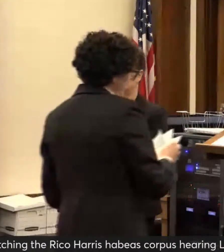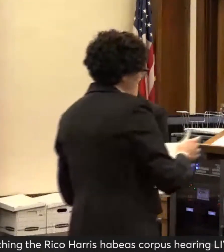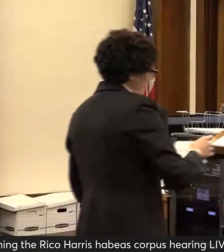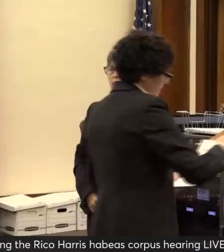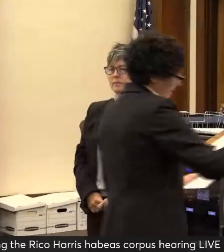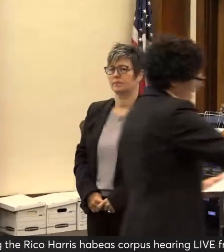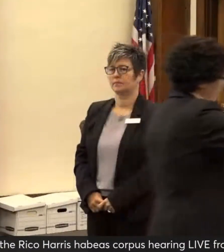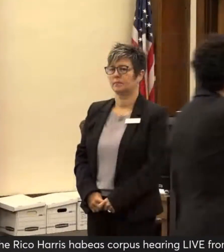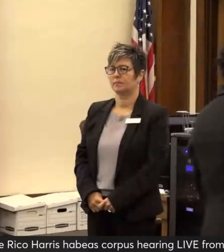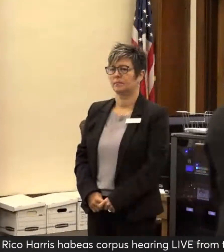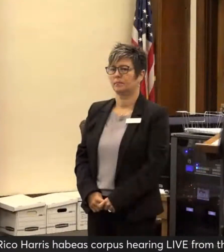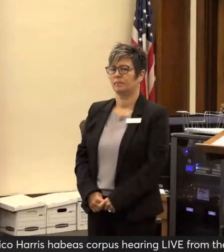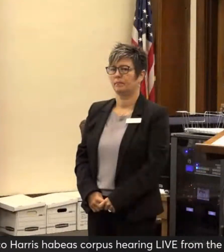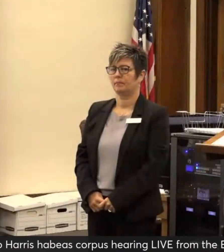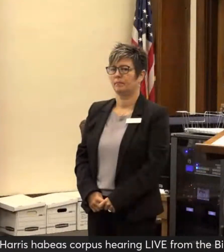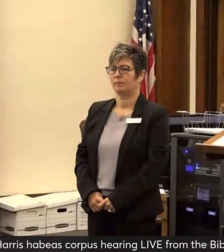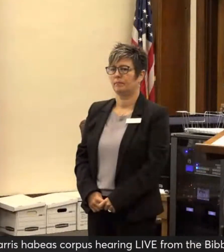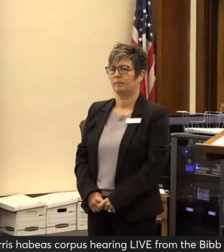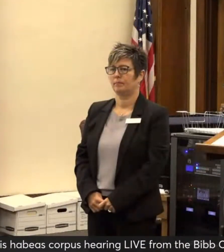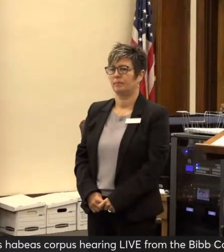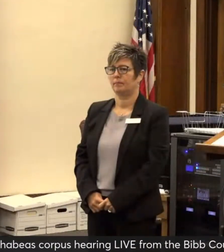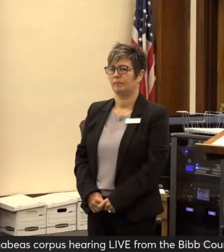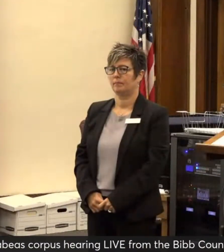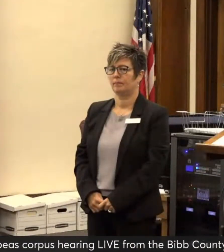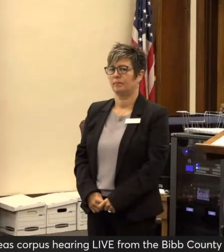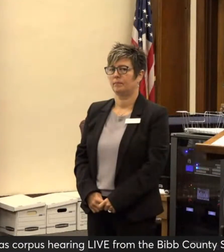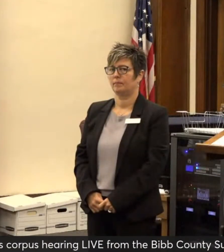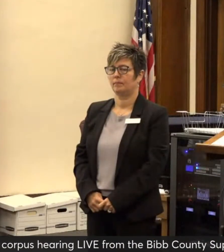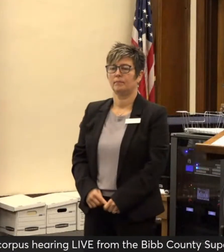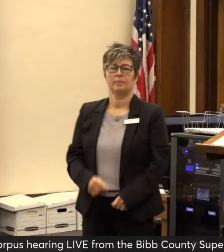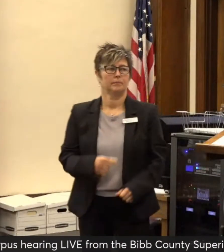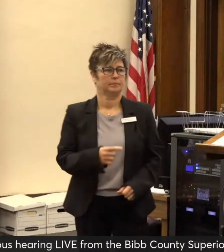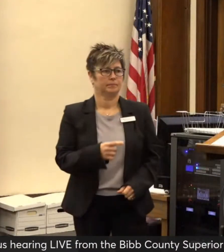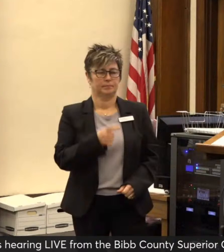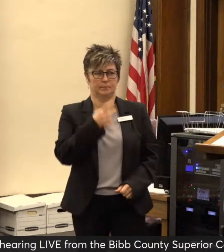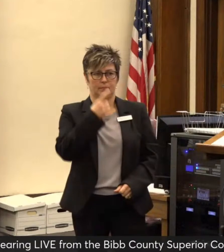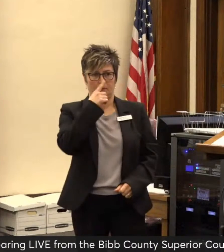This is and I can approach the bench, Your Honor.